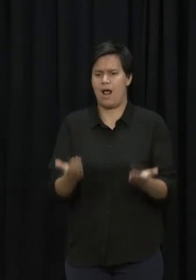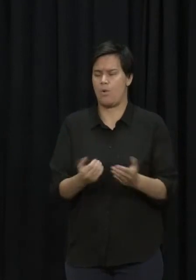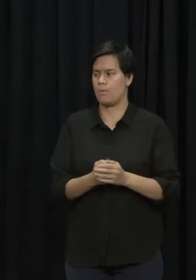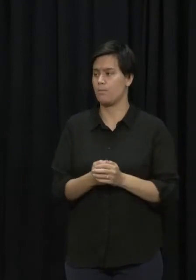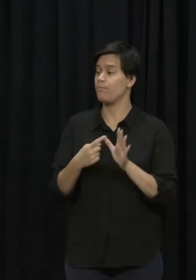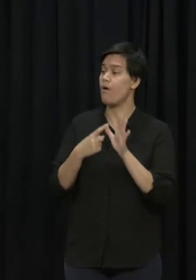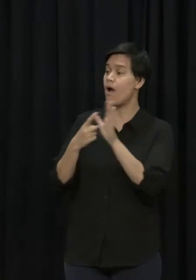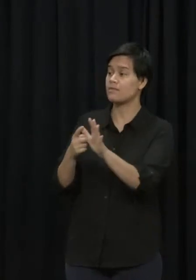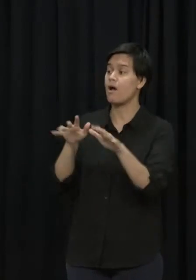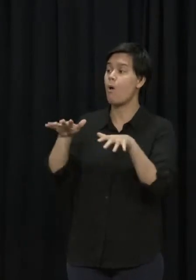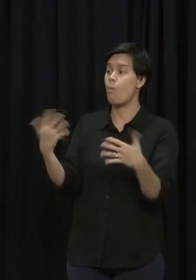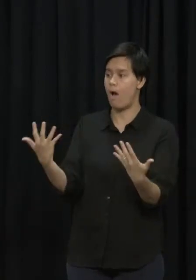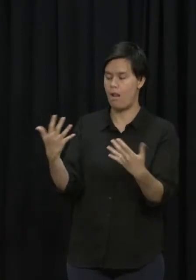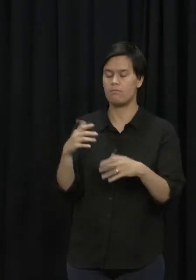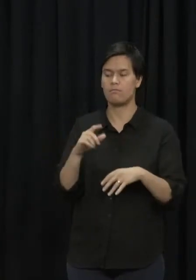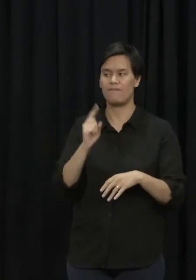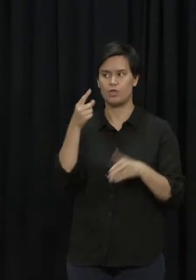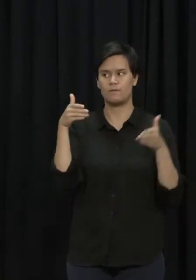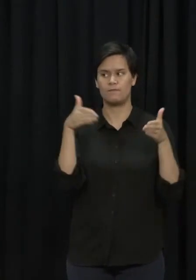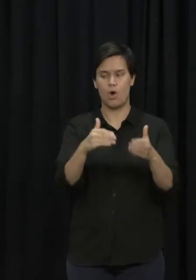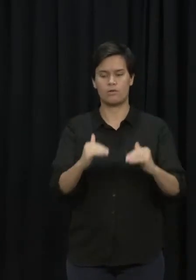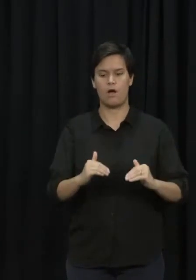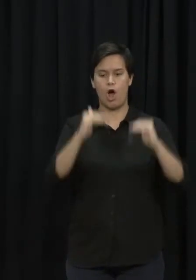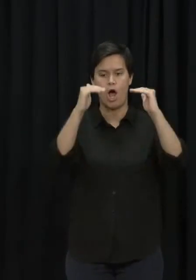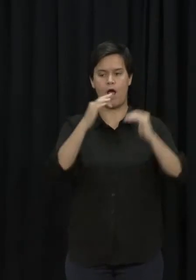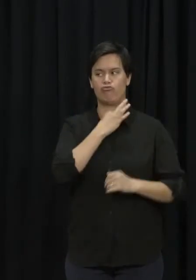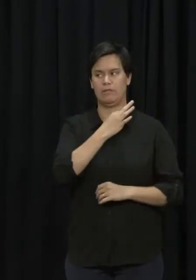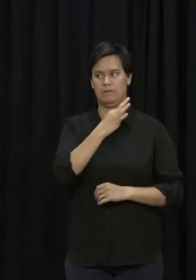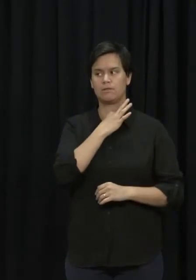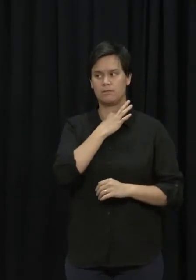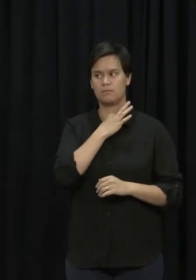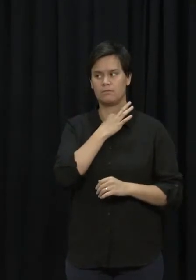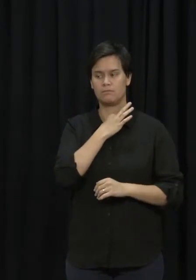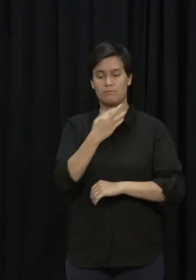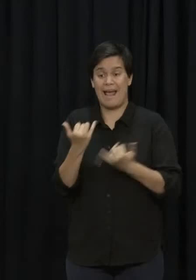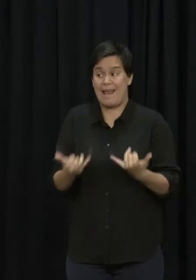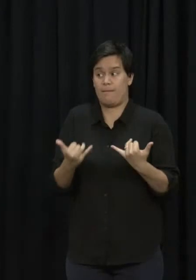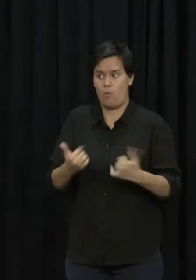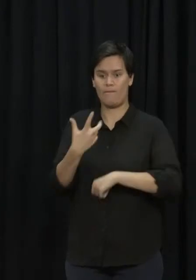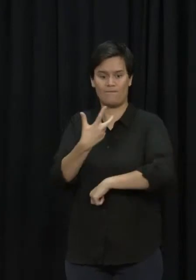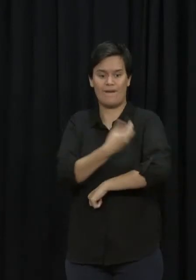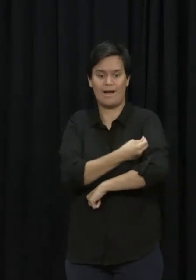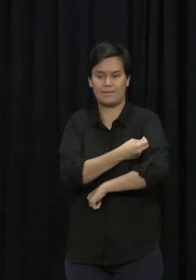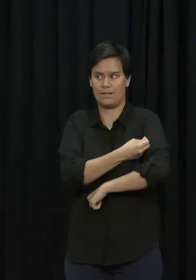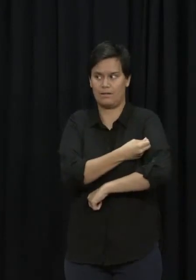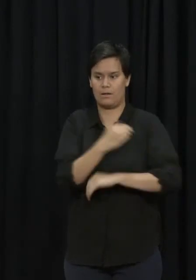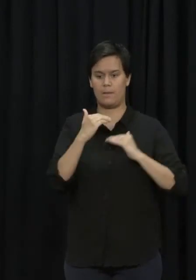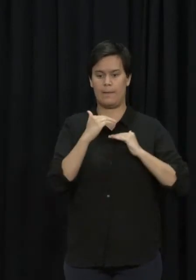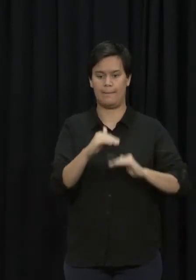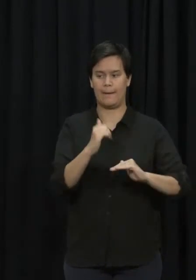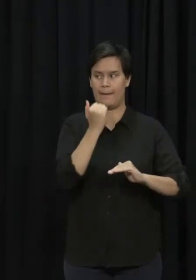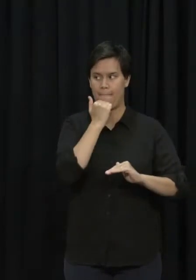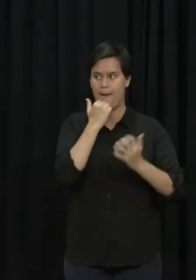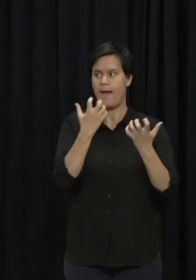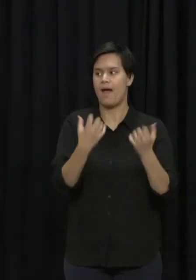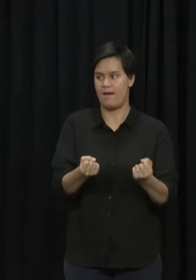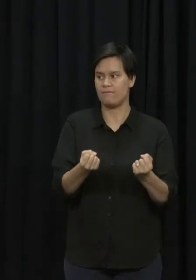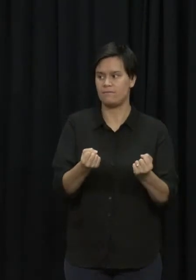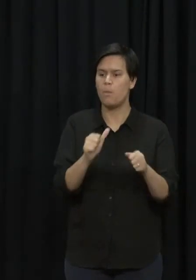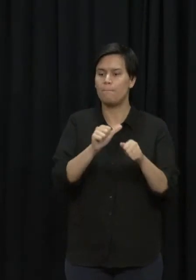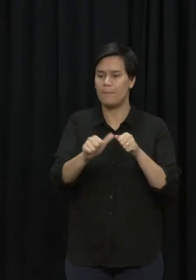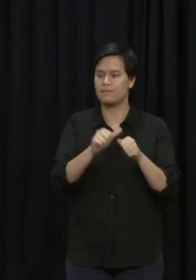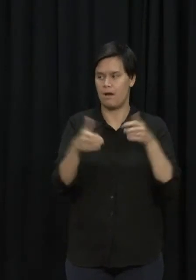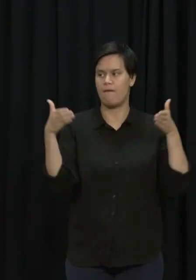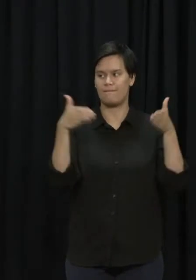we have a limited number. So with the limited number of vaccines that we have available to us, it still makes sense for us to be relatively targeted to those at the